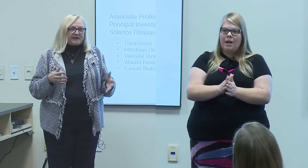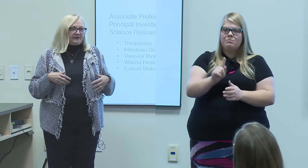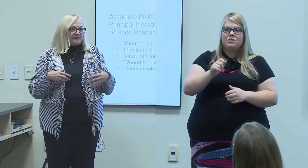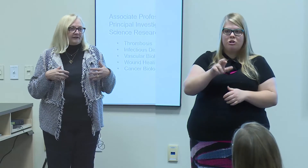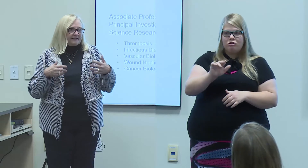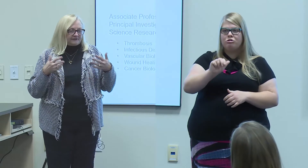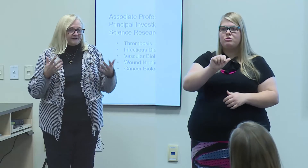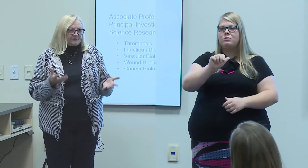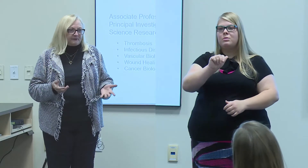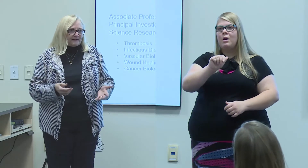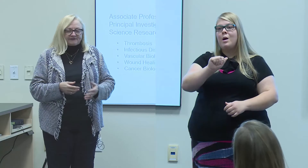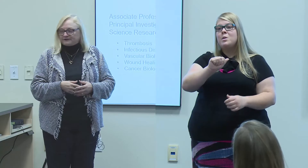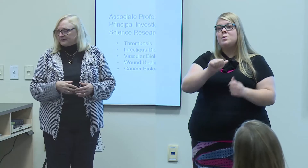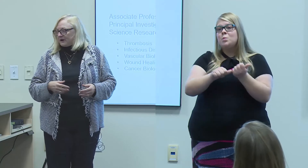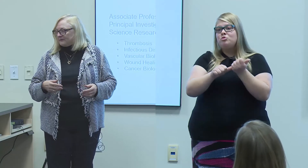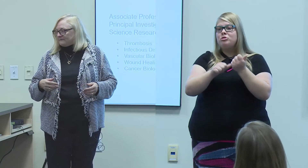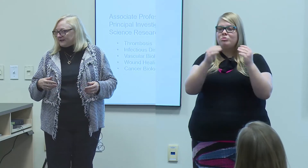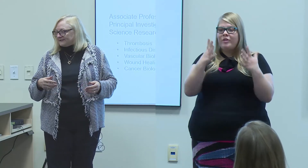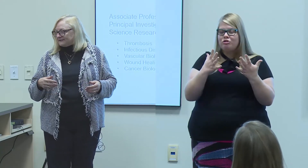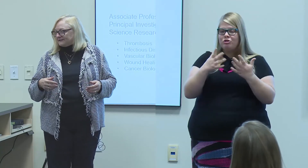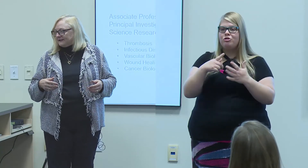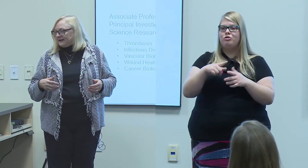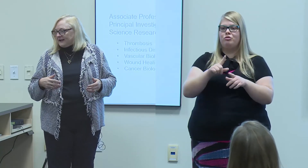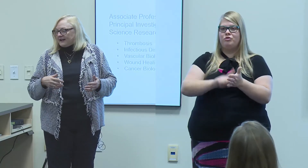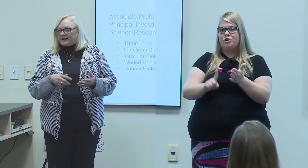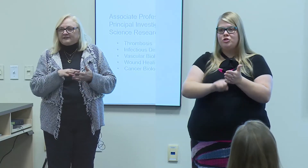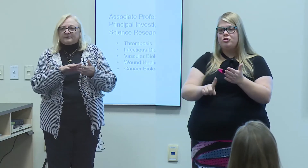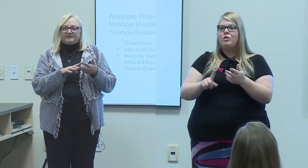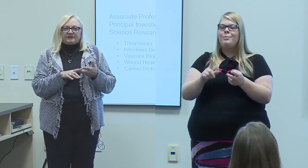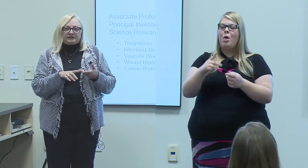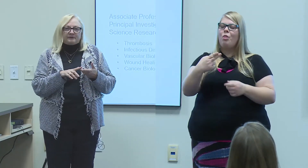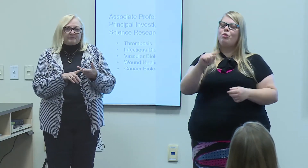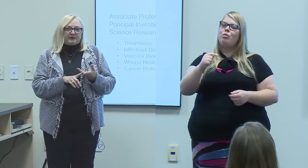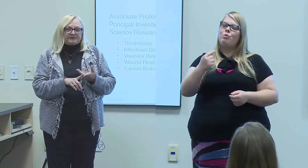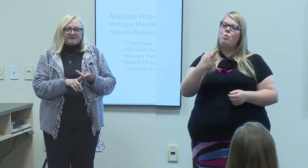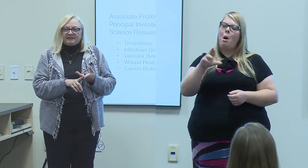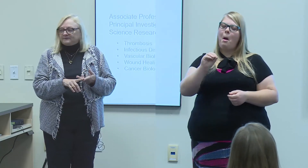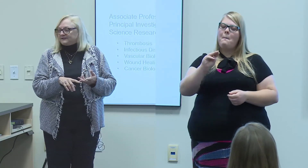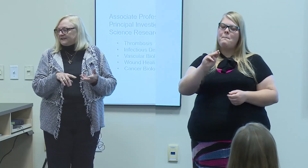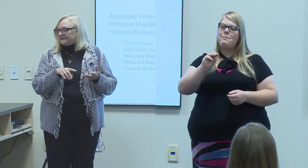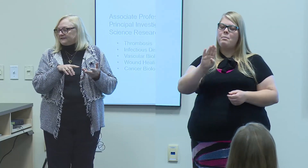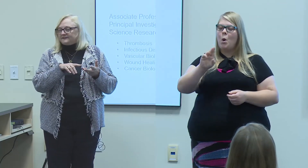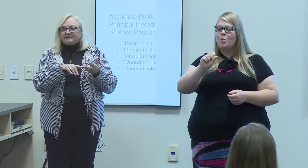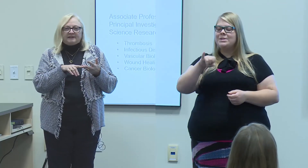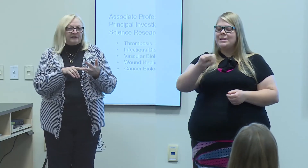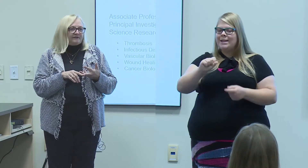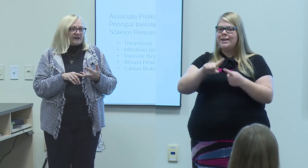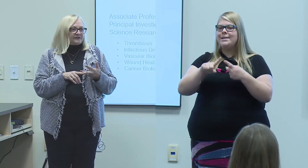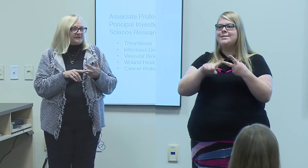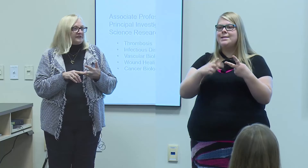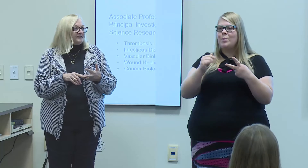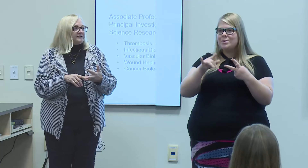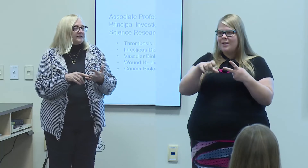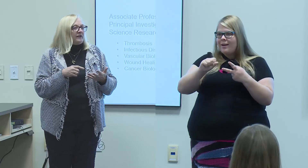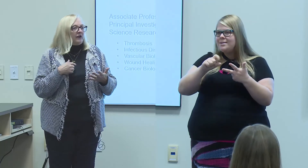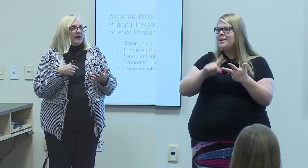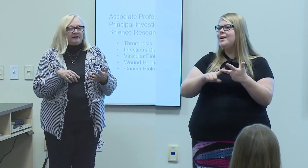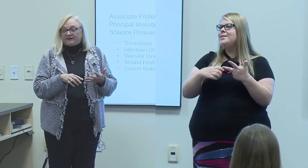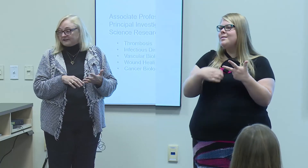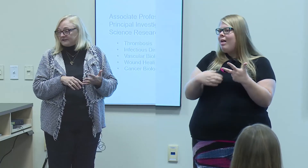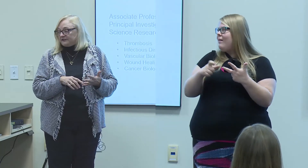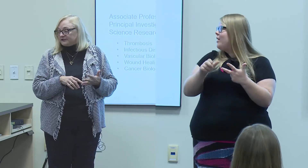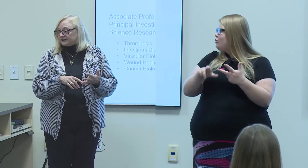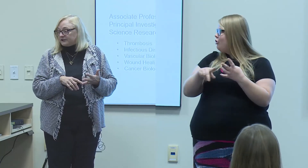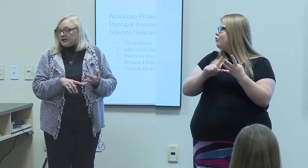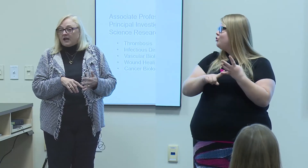Progressed to a tenured associate professor in the Department of Medicine and did research in thrombosis and hemostasis, infectious diseases of the lung